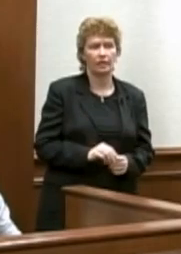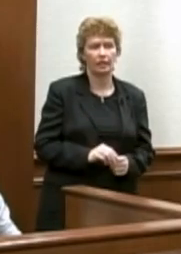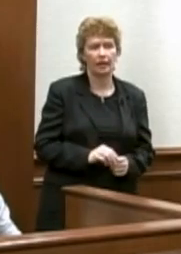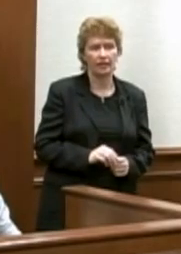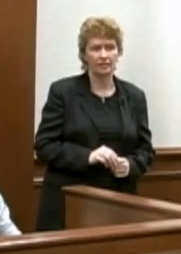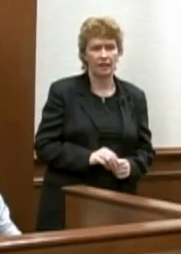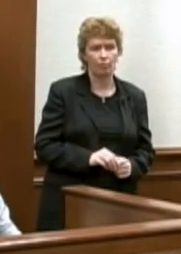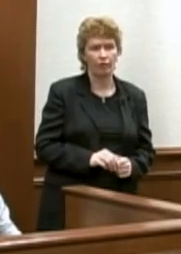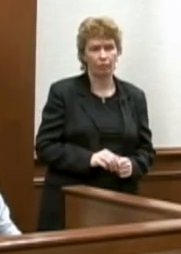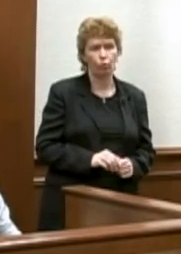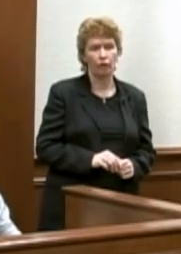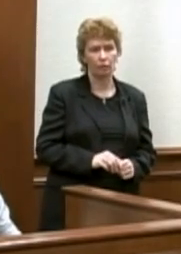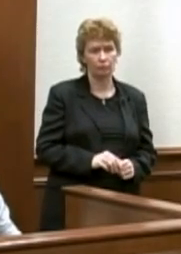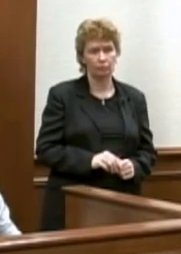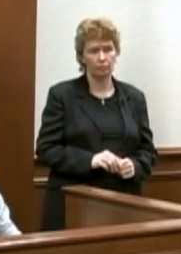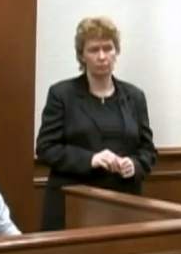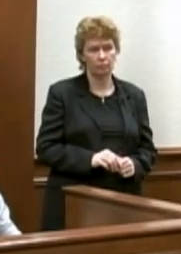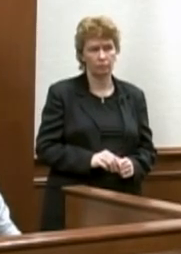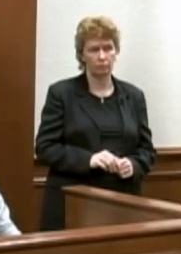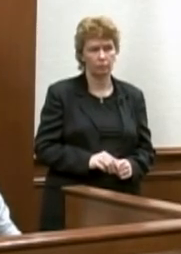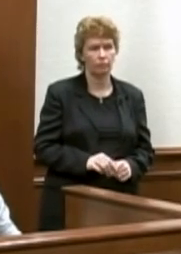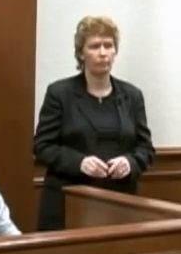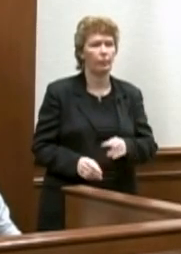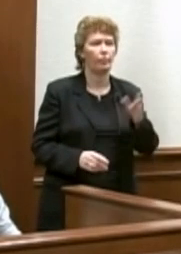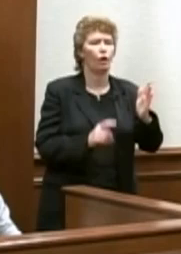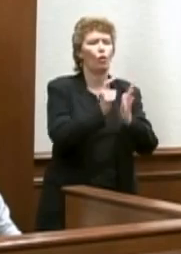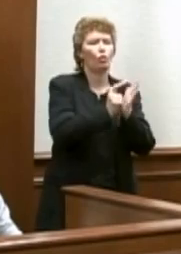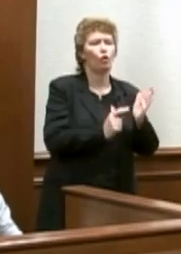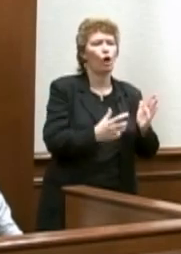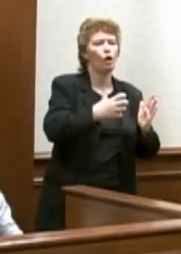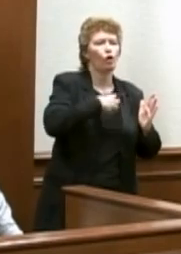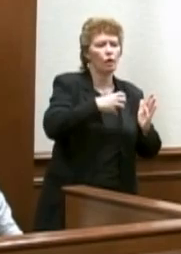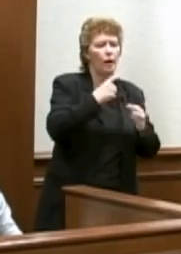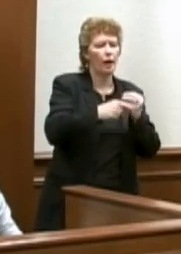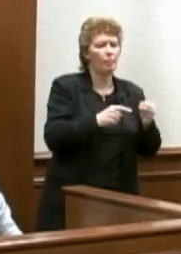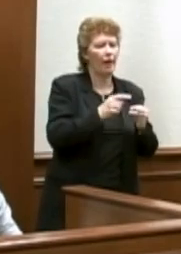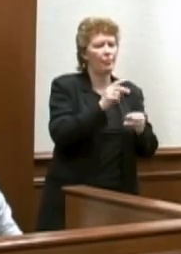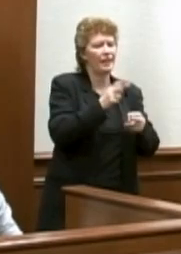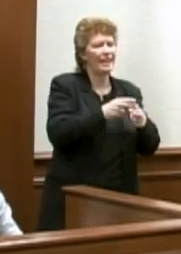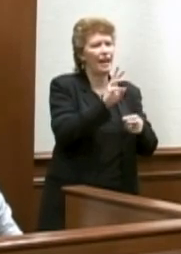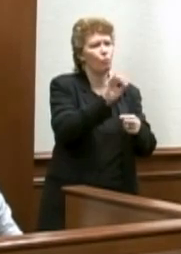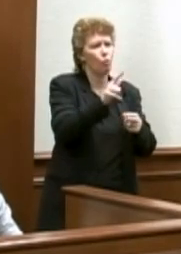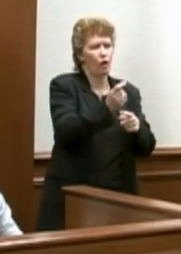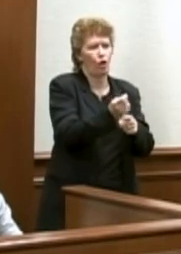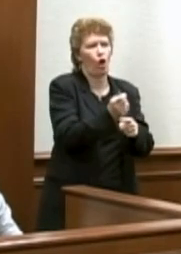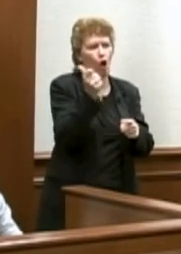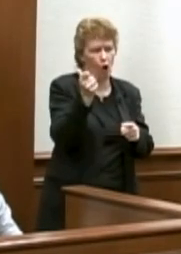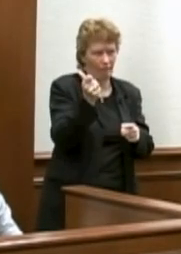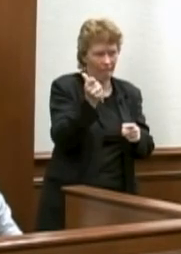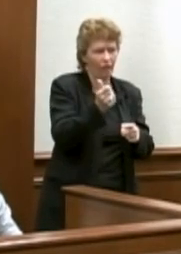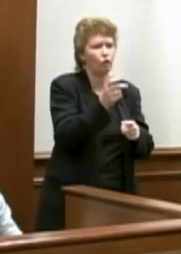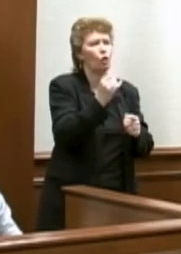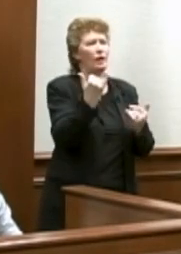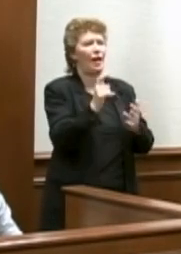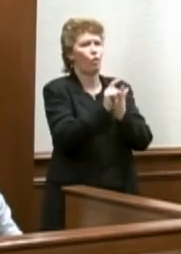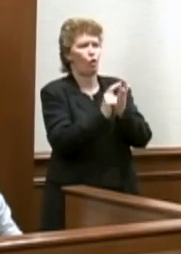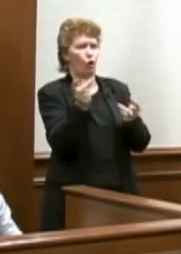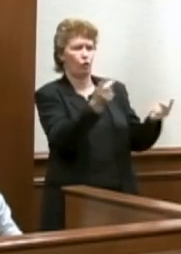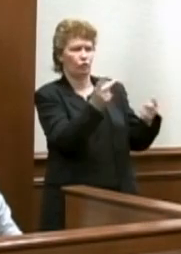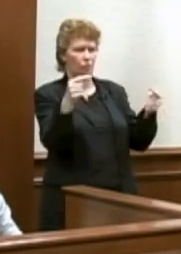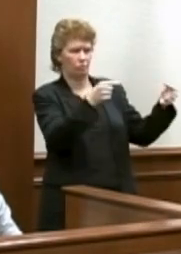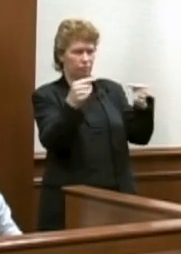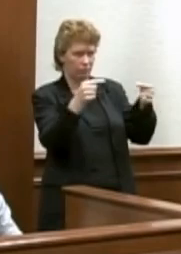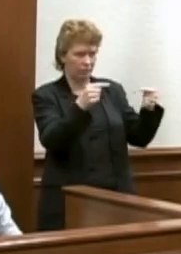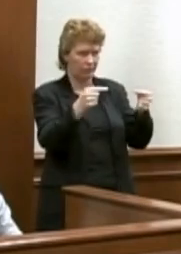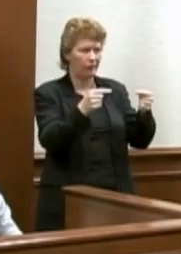about taking Kelly's name off the will. Objection, Your Honor. Hearsay and relevance. Your Honor, we're not offering for the truth, but to show that